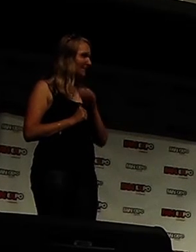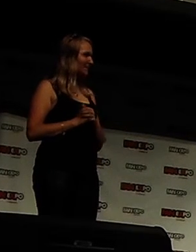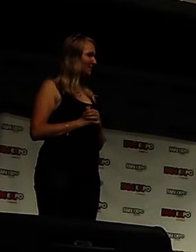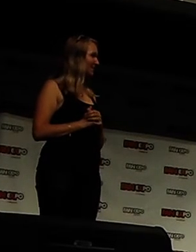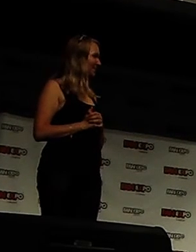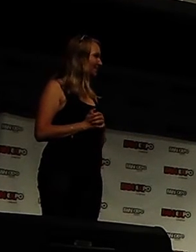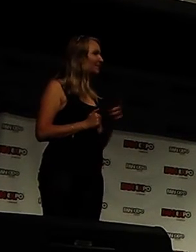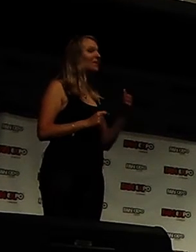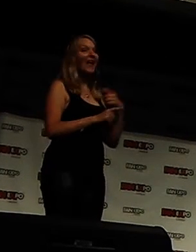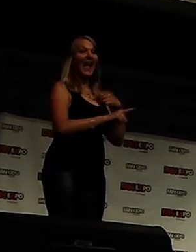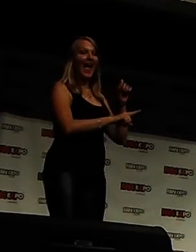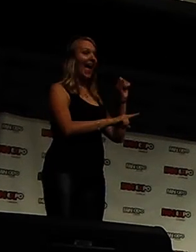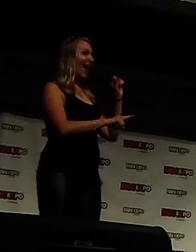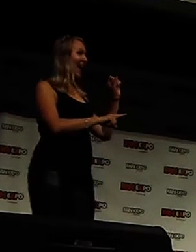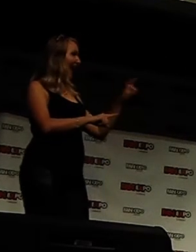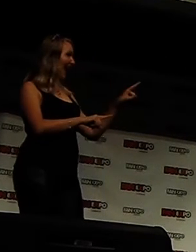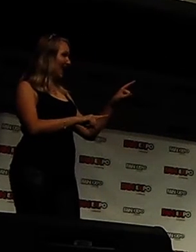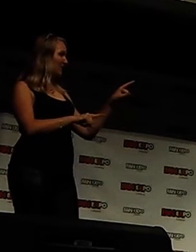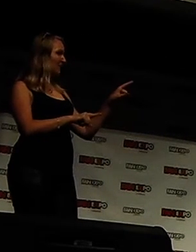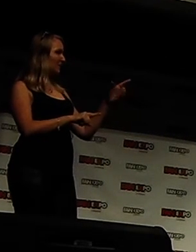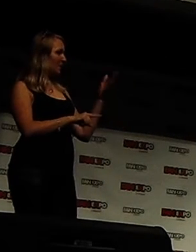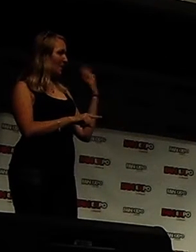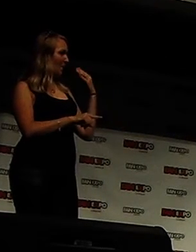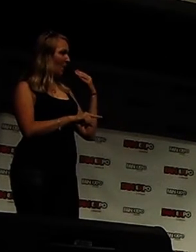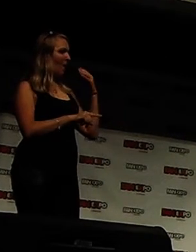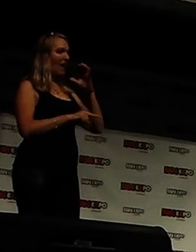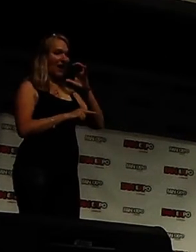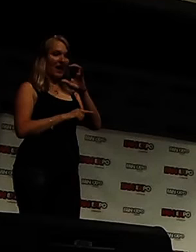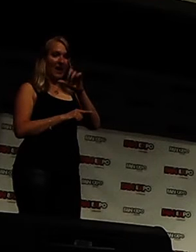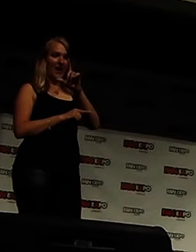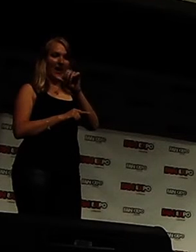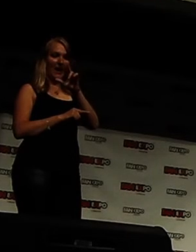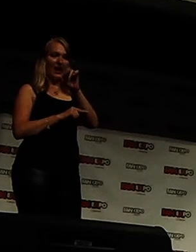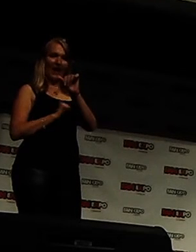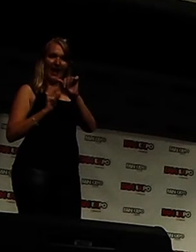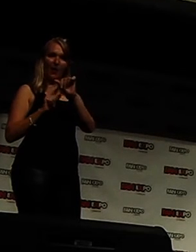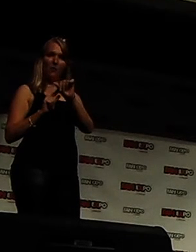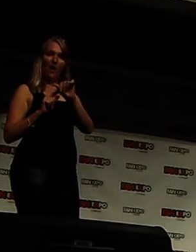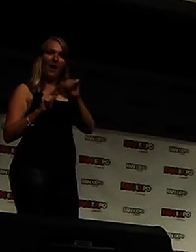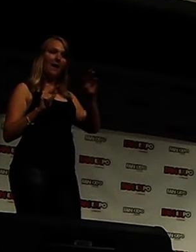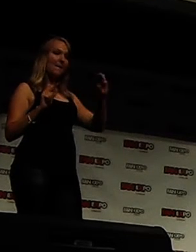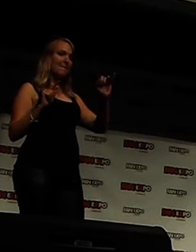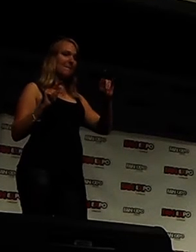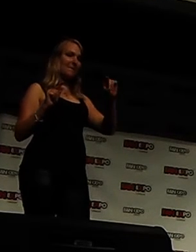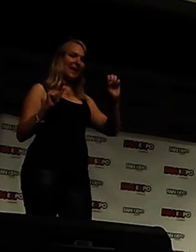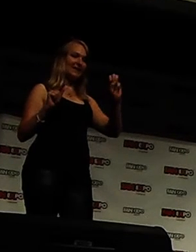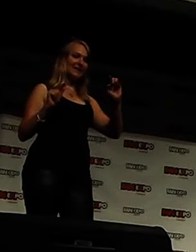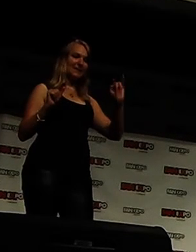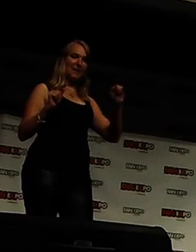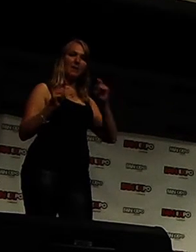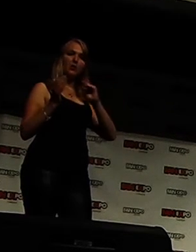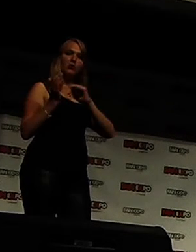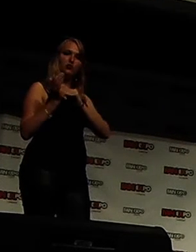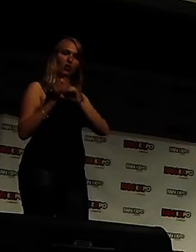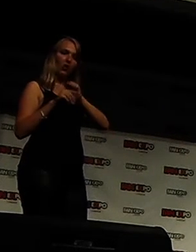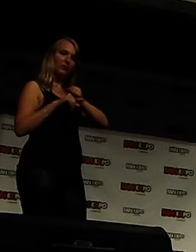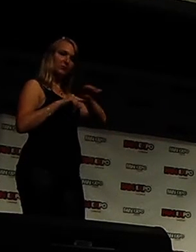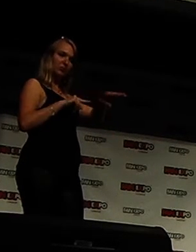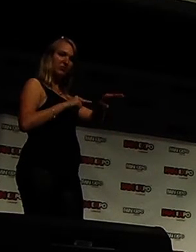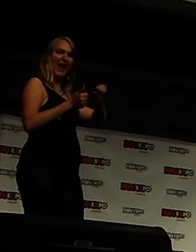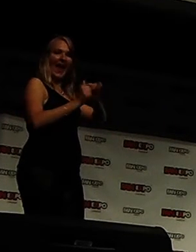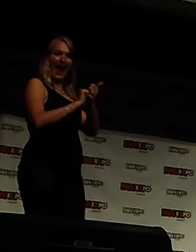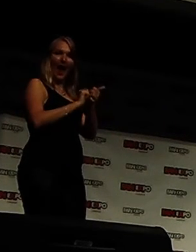I asked you earlier about how Clara changed Matt Smith's doctor. How does Peter Capaldi's doctor change